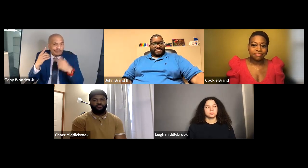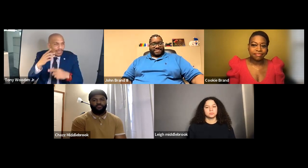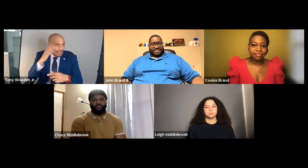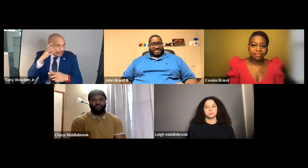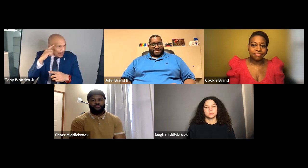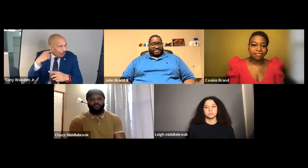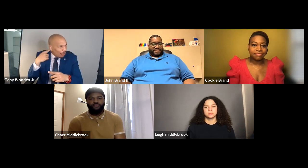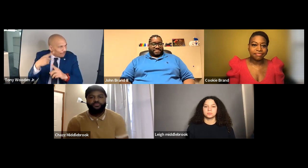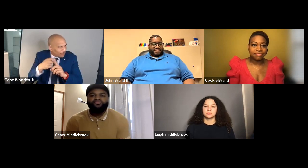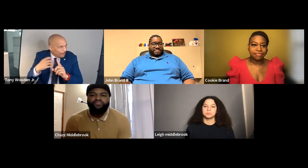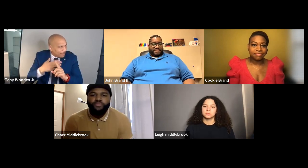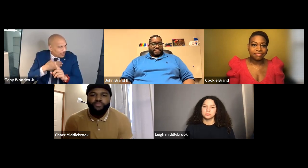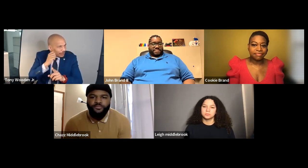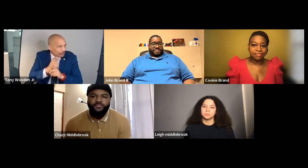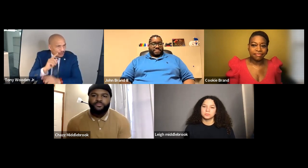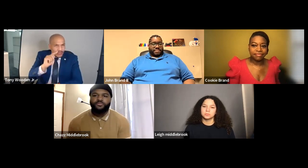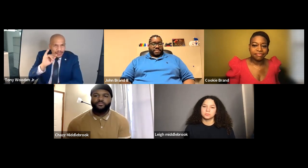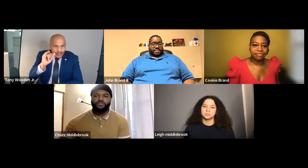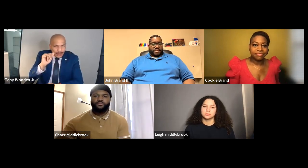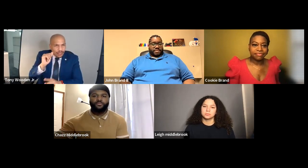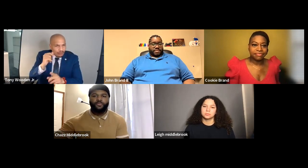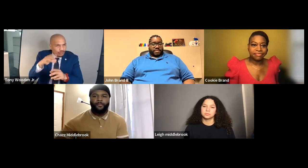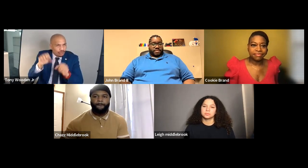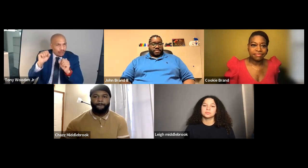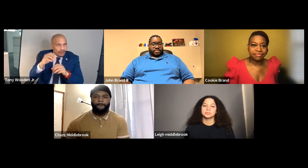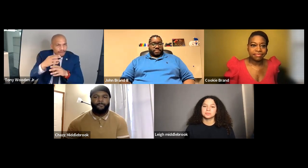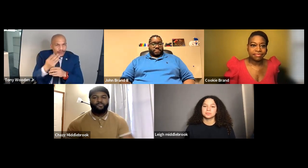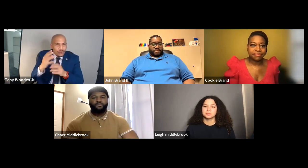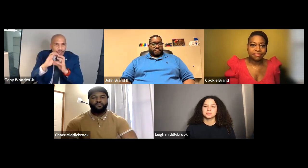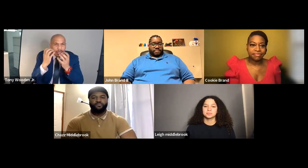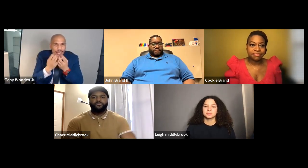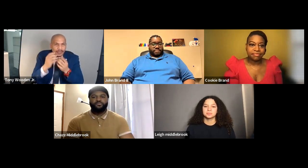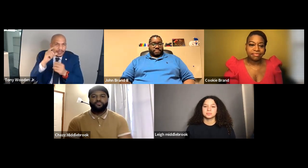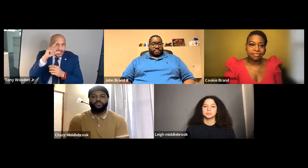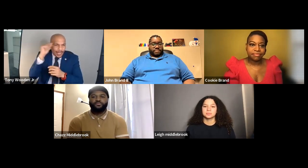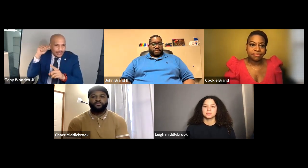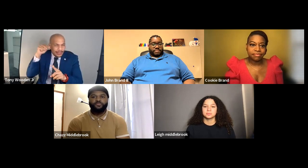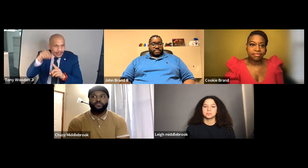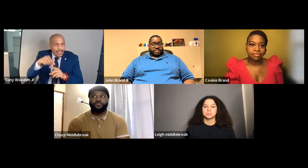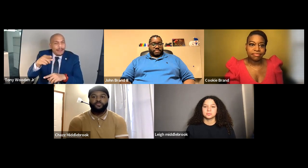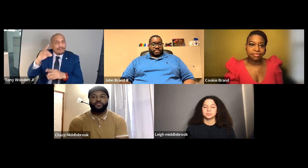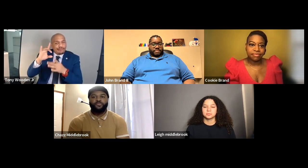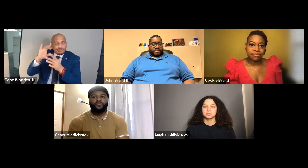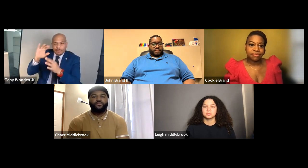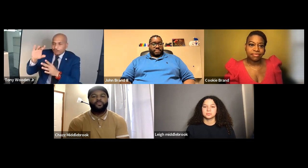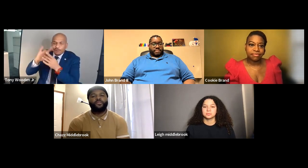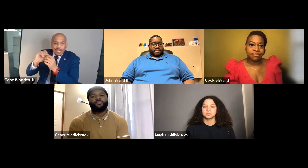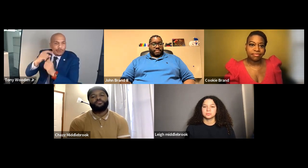but I just wanted, there's so many things that I'd heard from my sister. And she had taken a few classes at